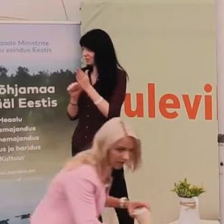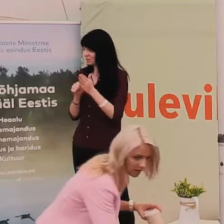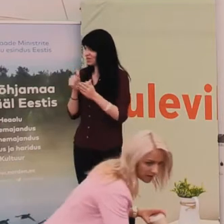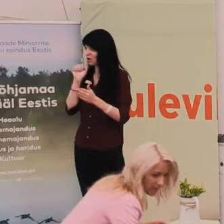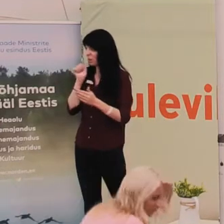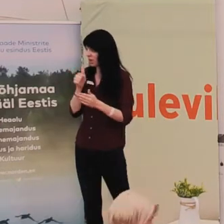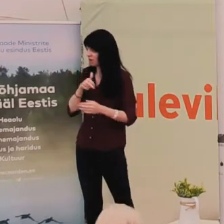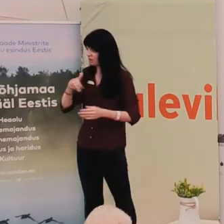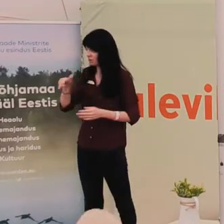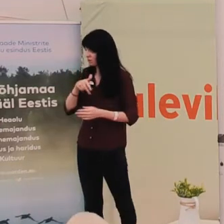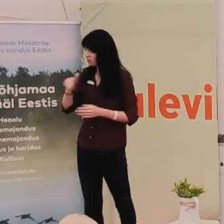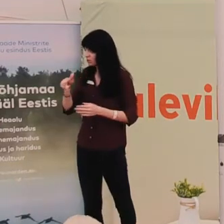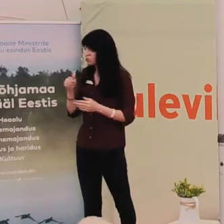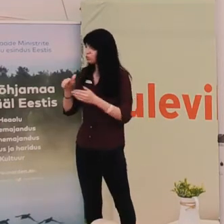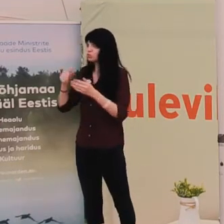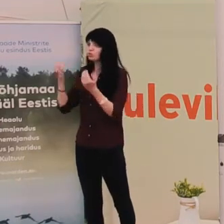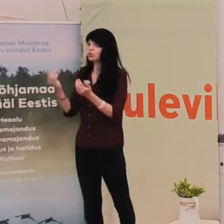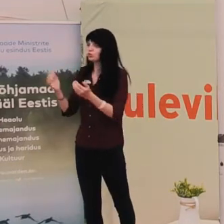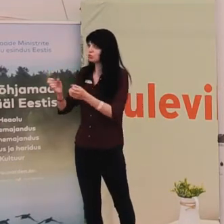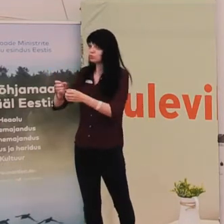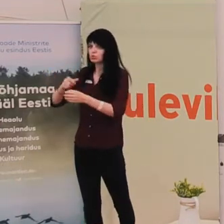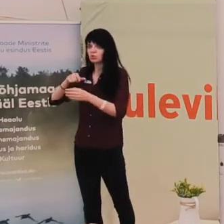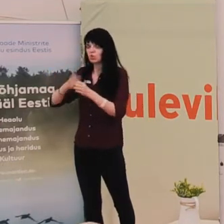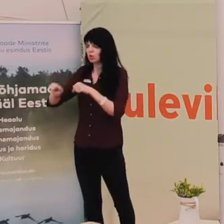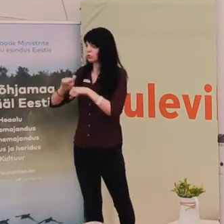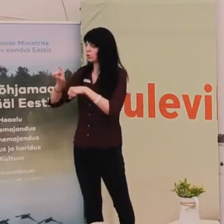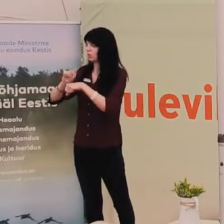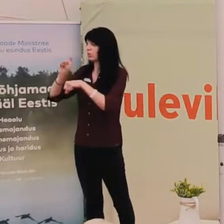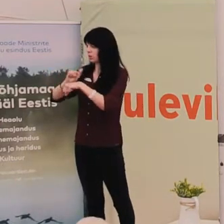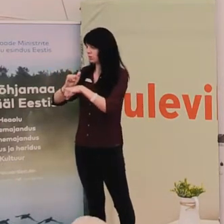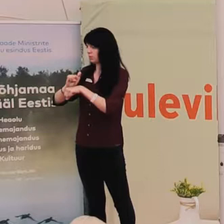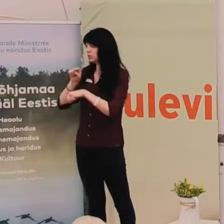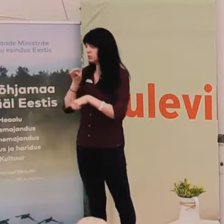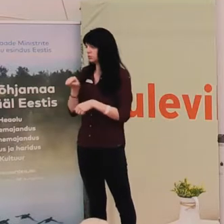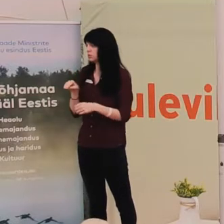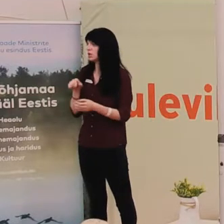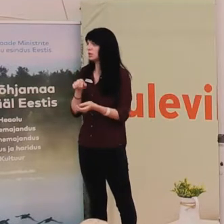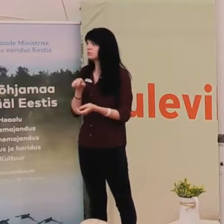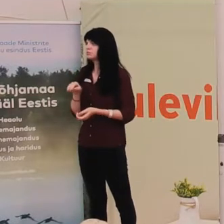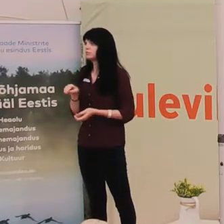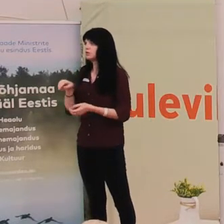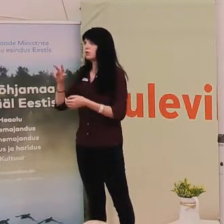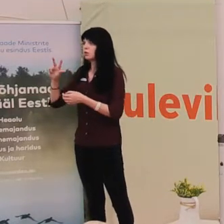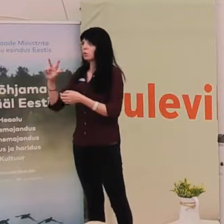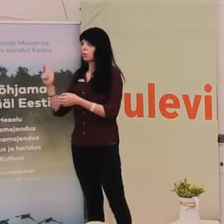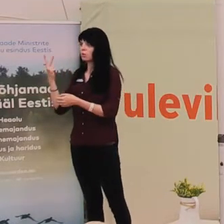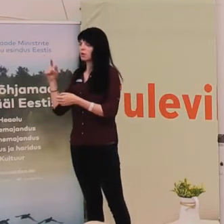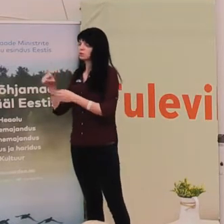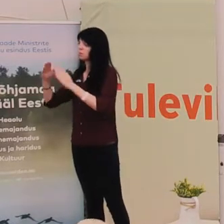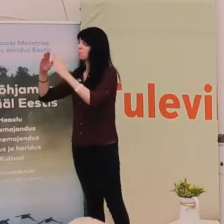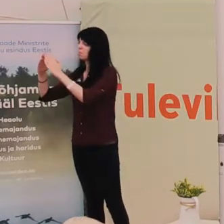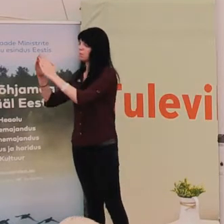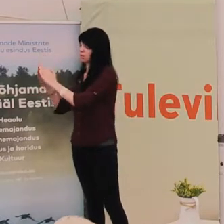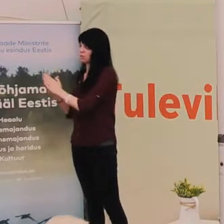kilometers. It's one of this kind of everyday life growth phenomenon. And then of course there is the housing, which